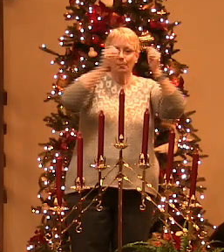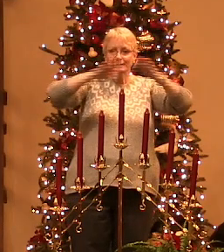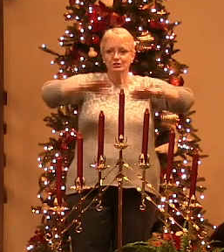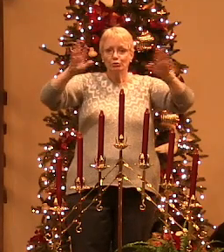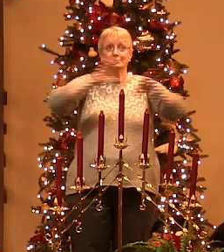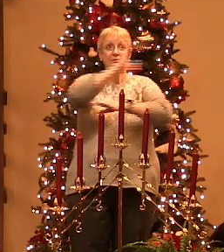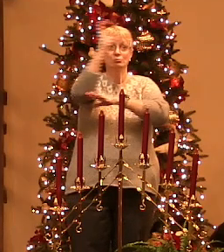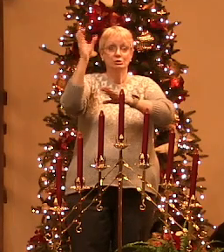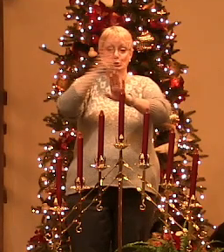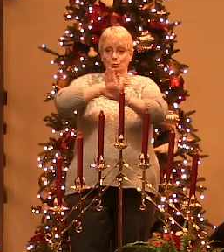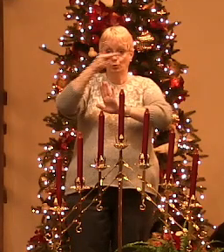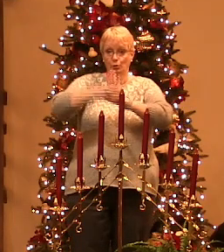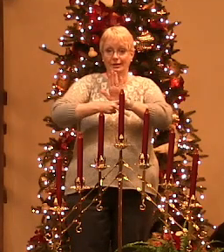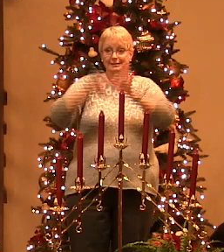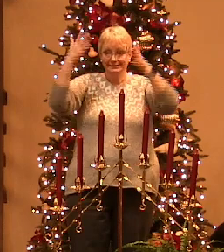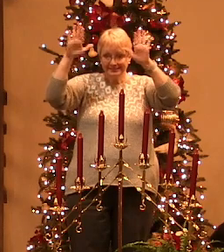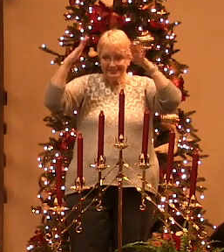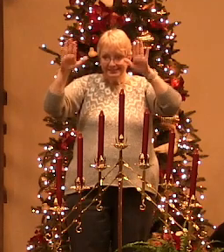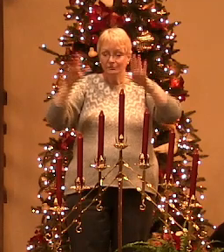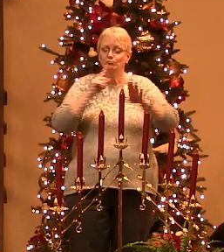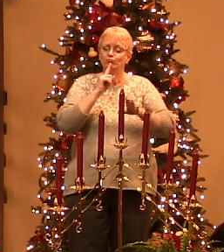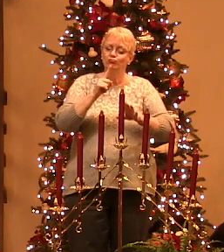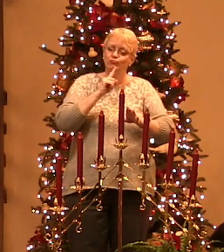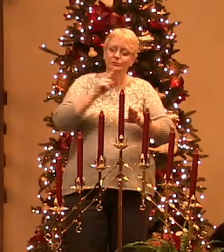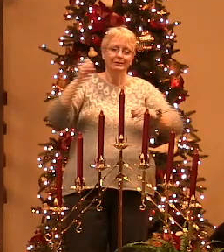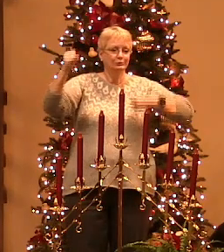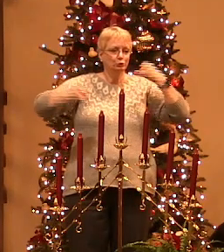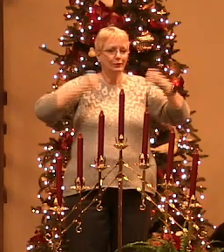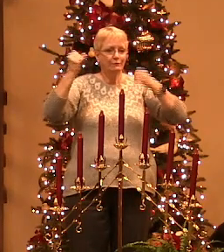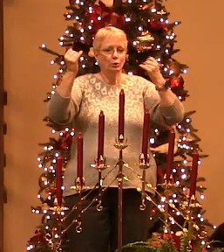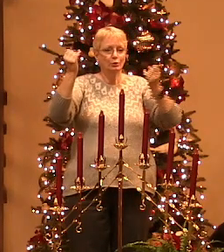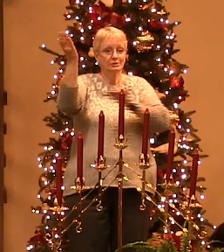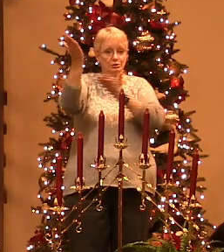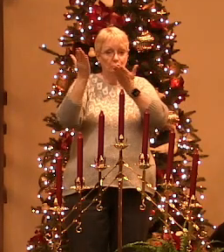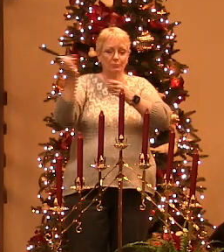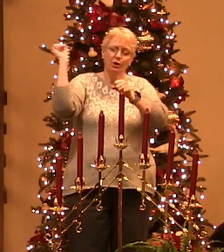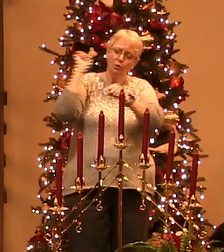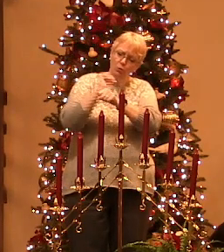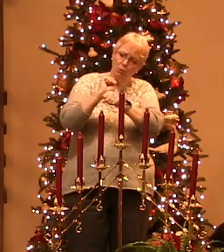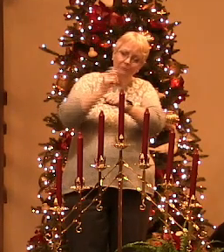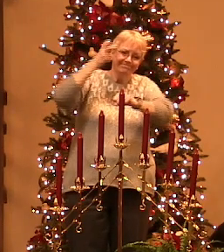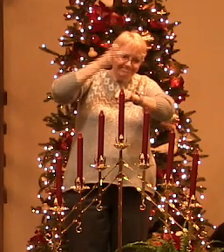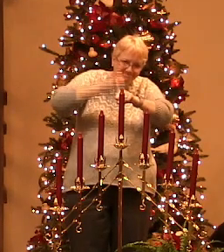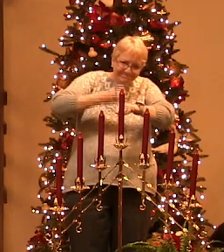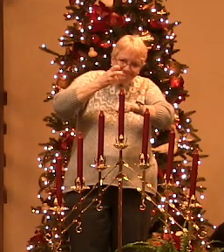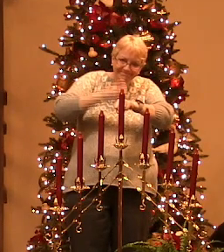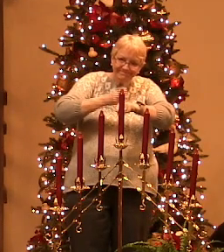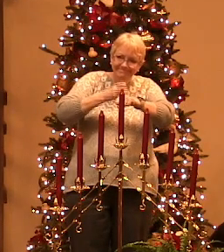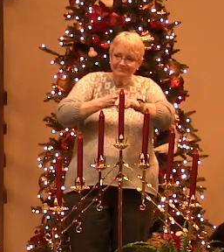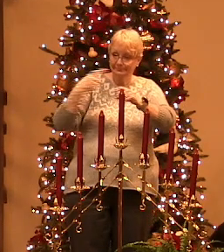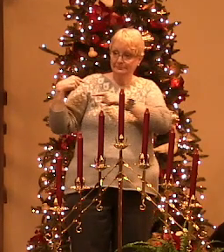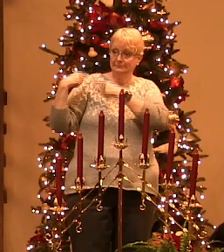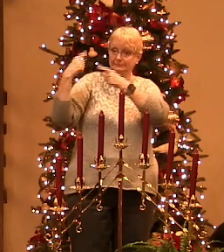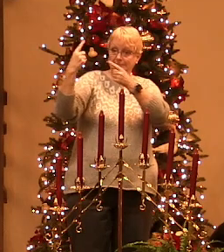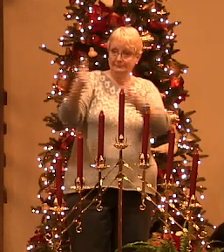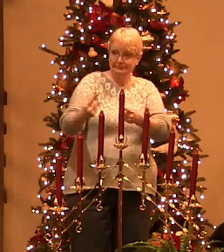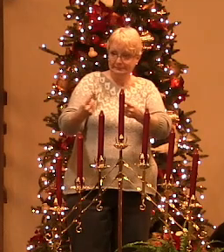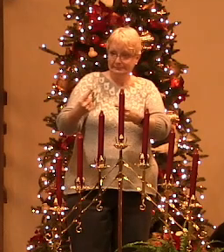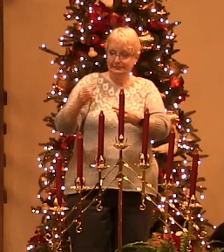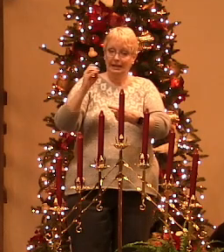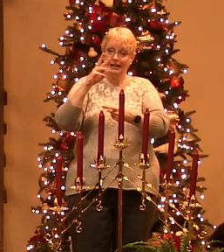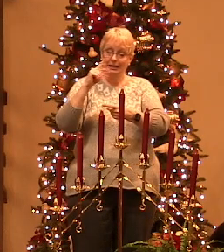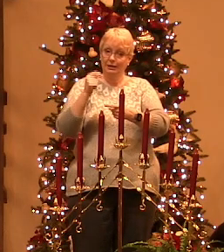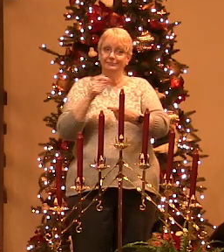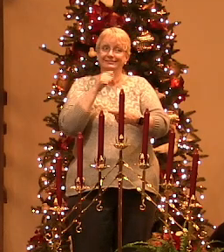children on that Sunday. It's a very, very, very joyful service. They've been working very hard since at least mid-October, if